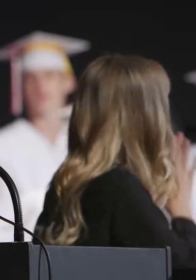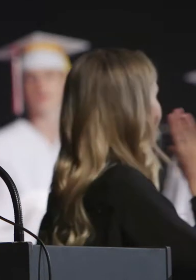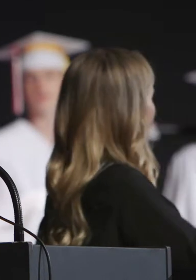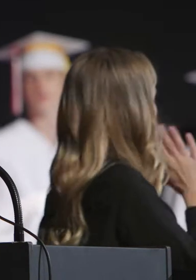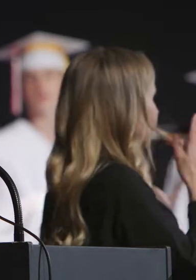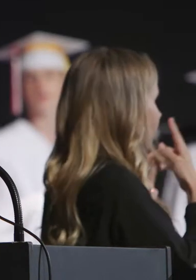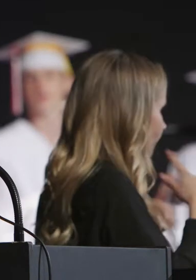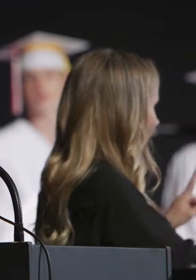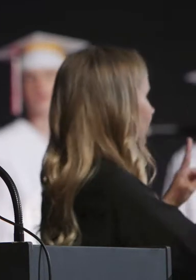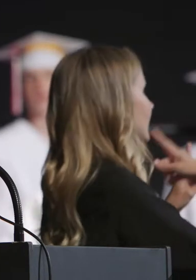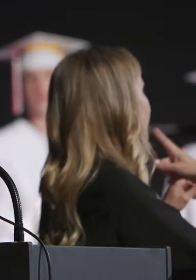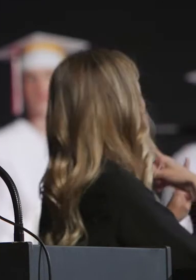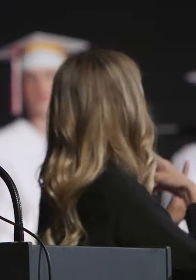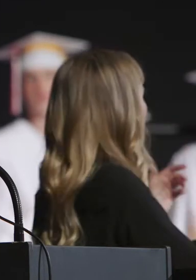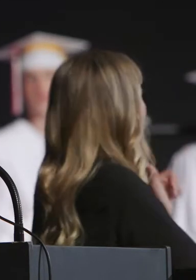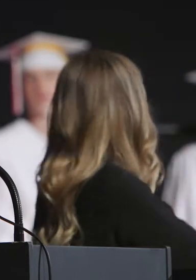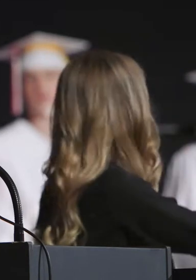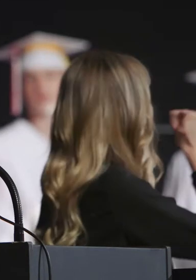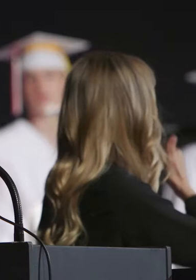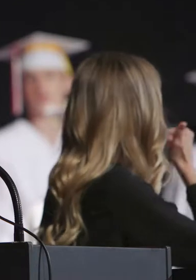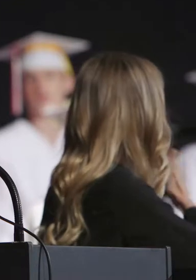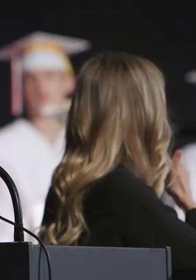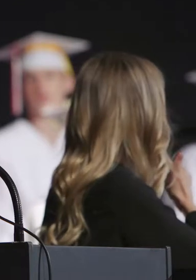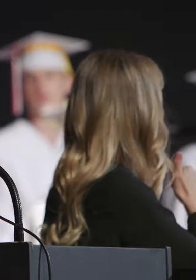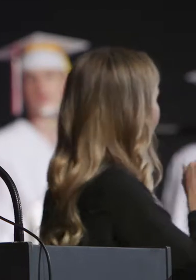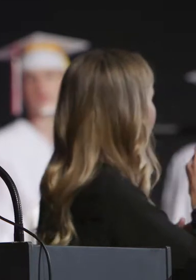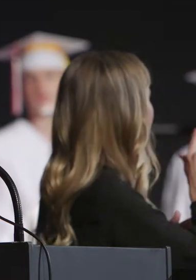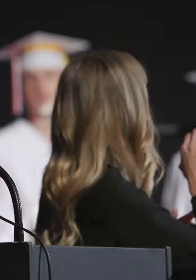rely on the most common speech element, the use of the well-developed cliché.